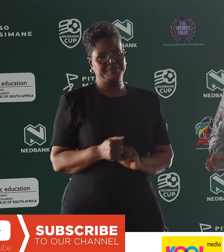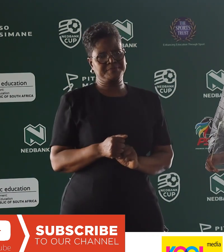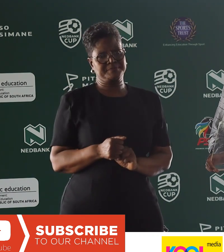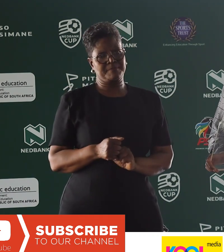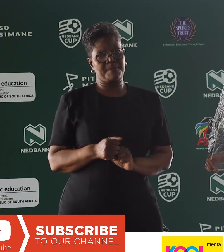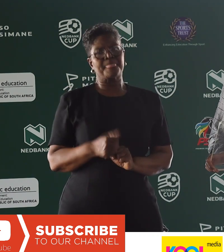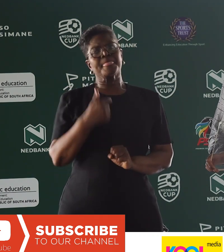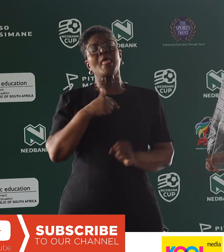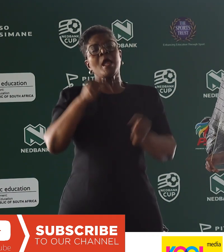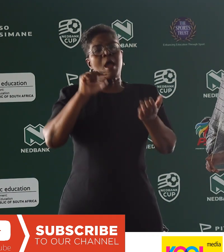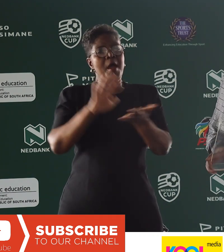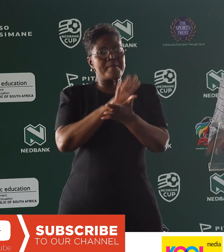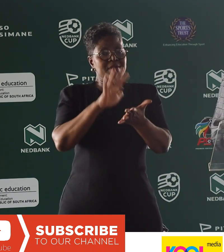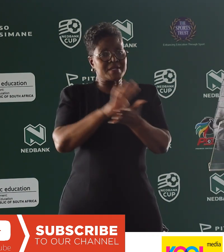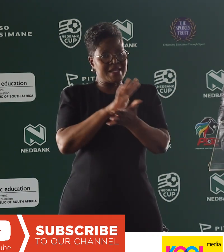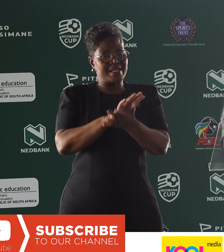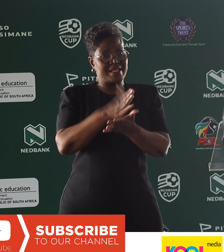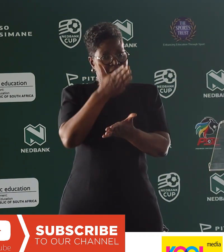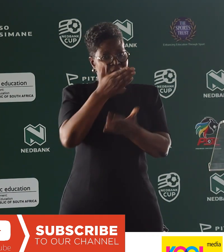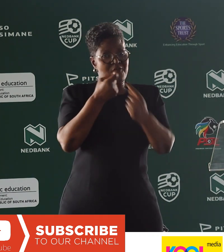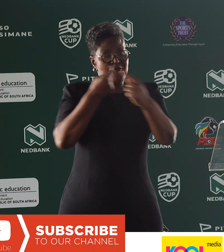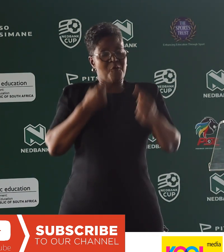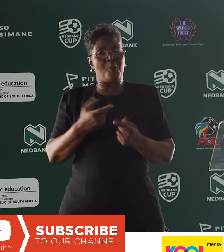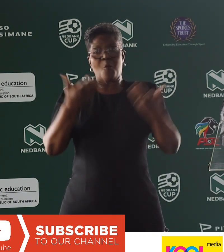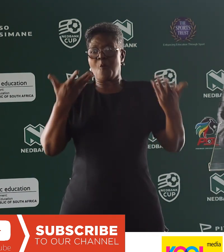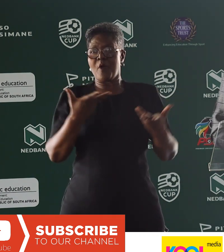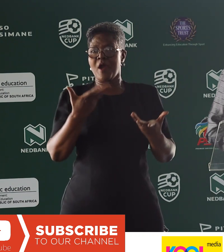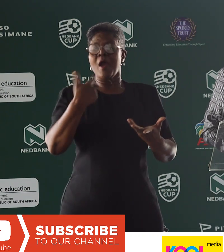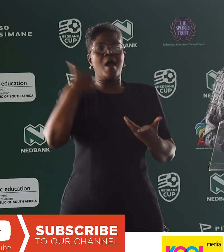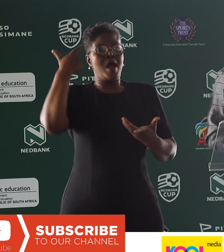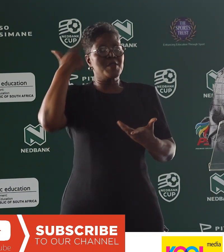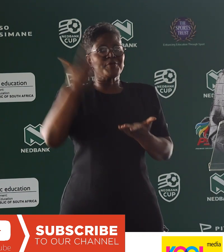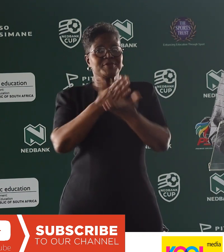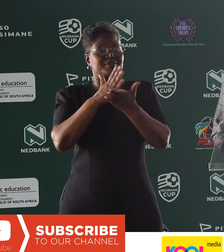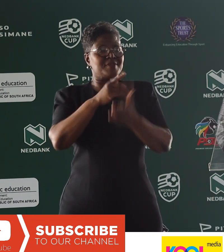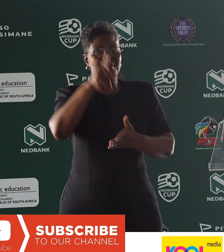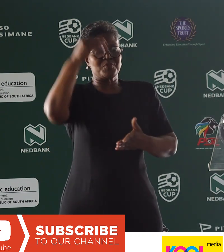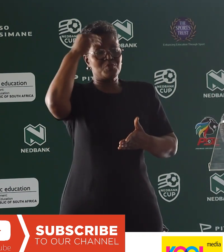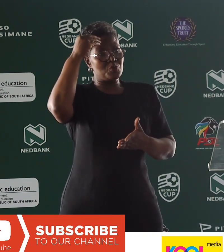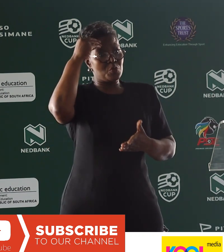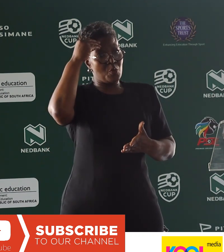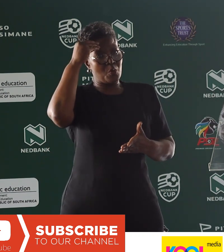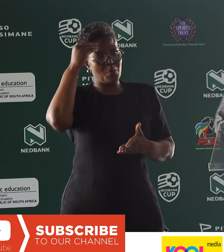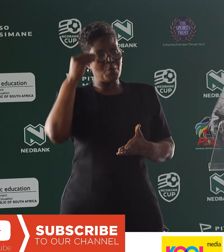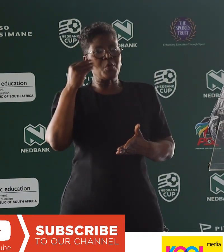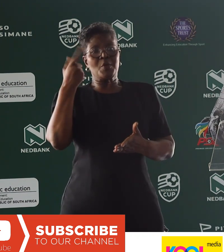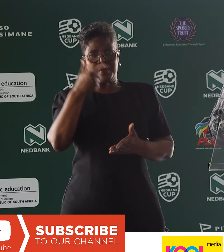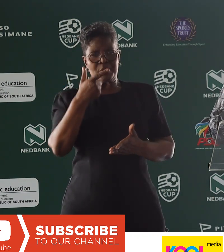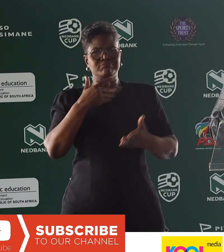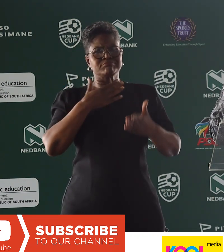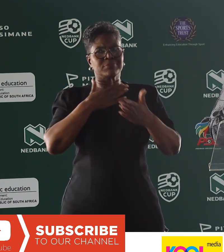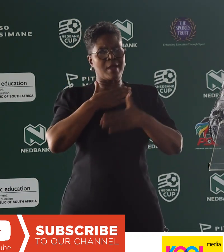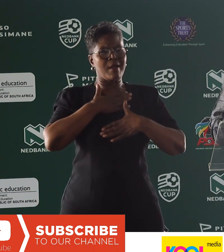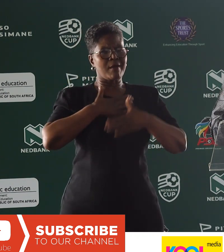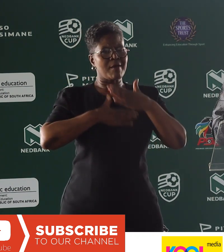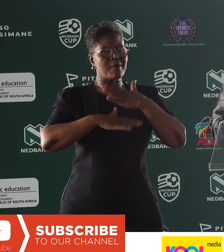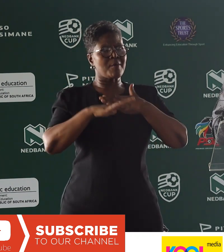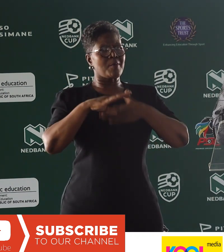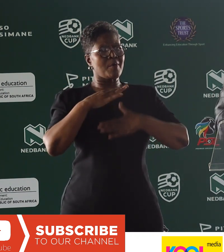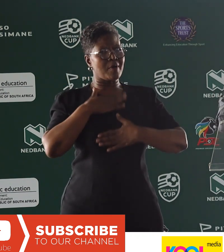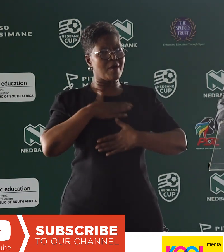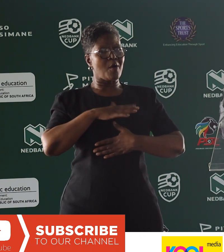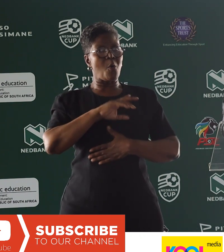Appreciating where he comes from. And I think some of you will know Pitso as well, speaking here, he got emotional because he knows what sport